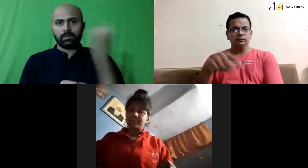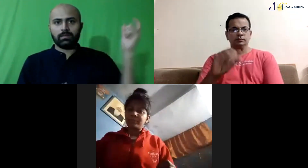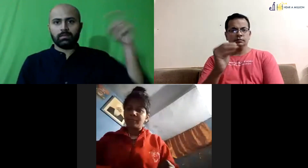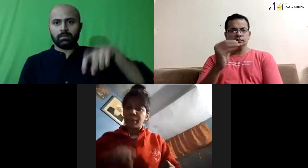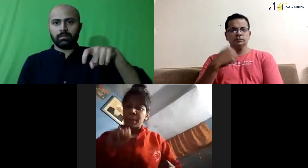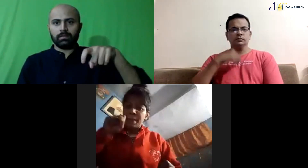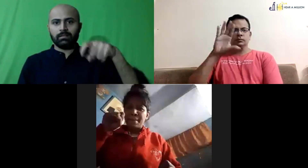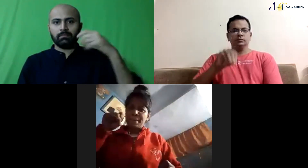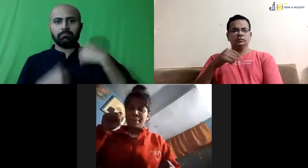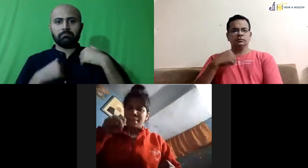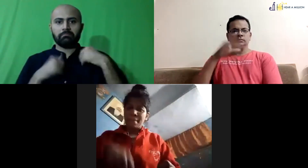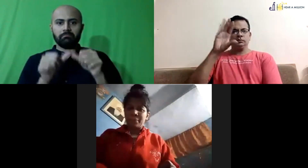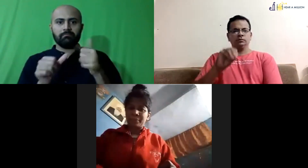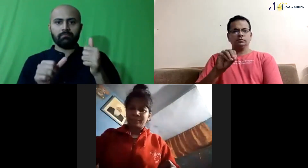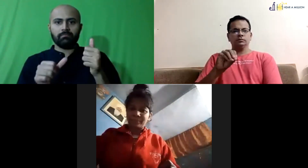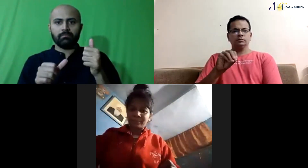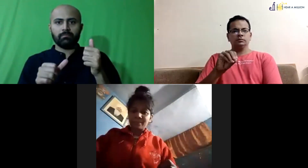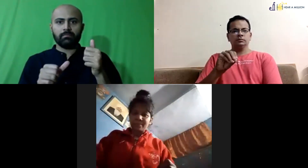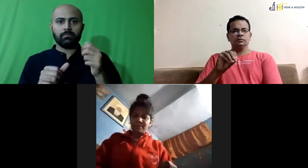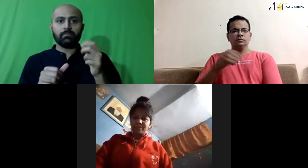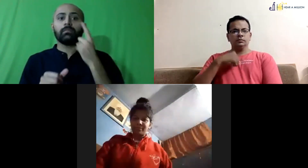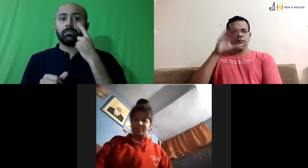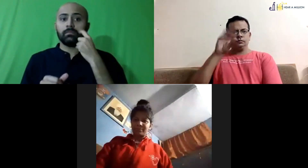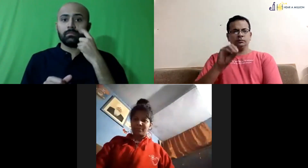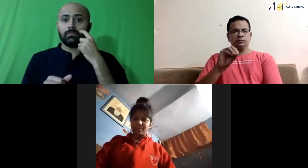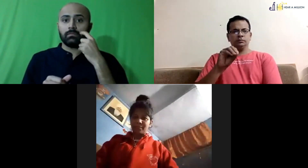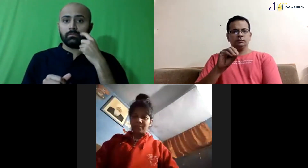or anything which makes it?